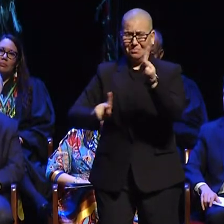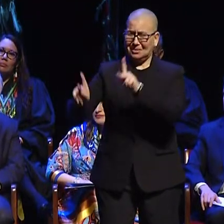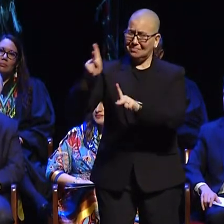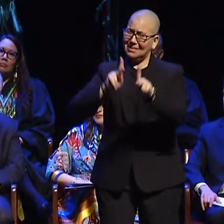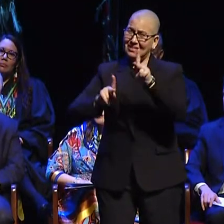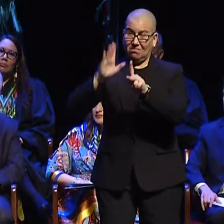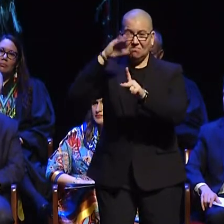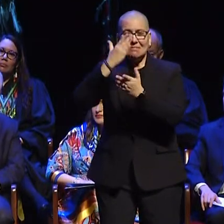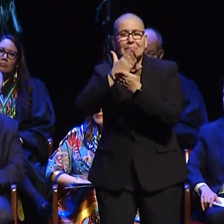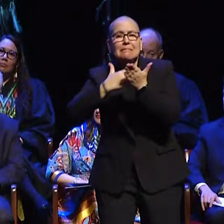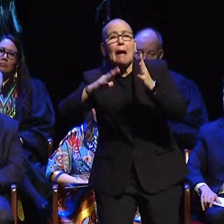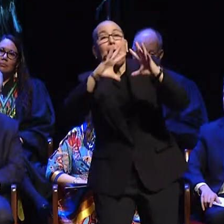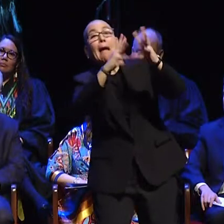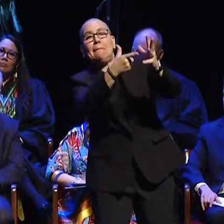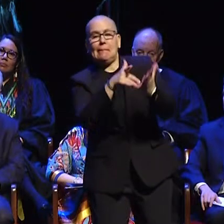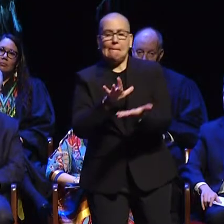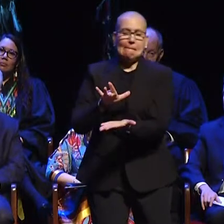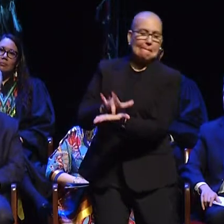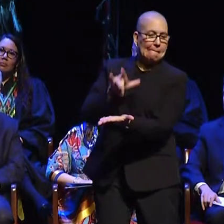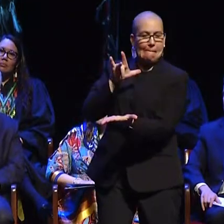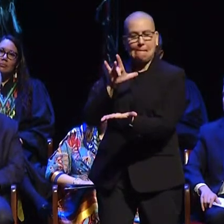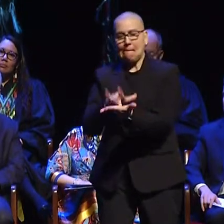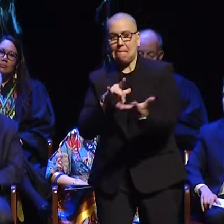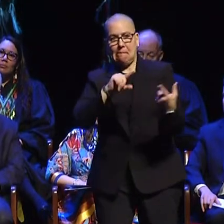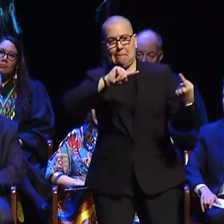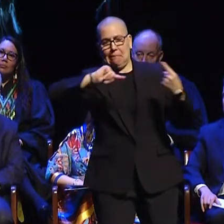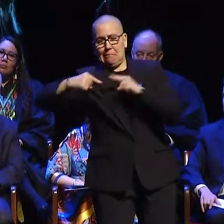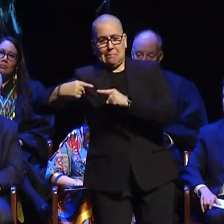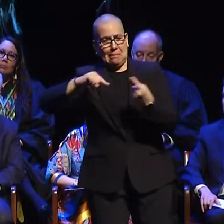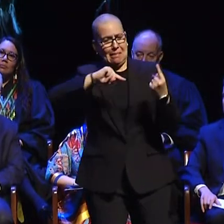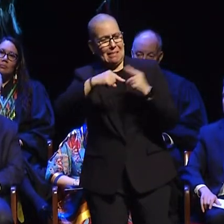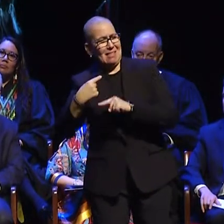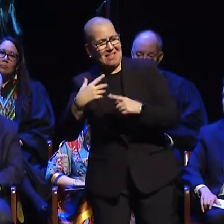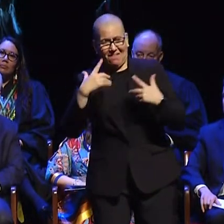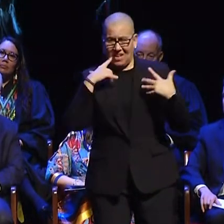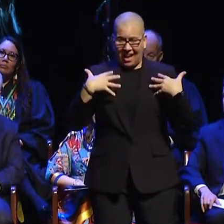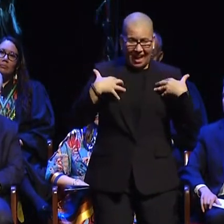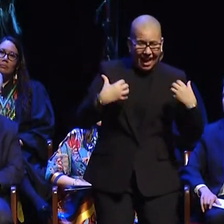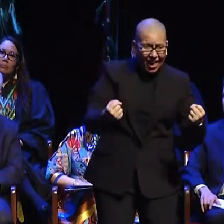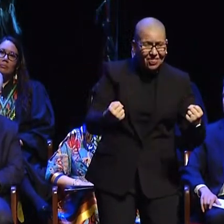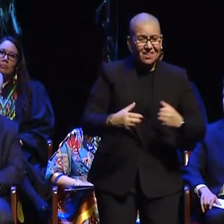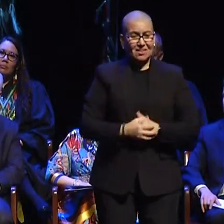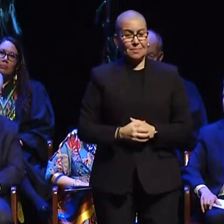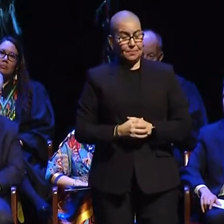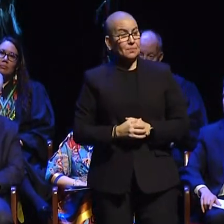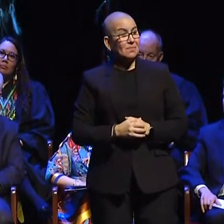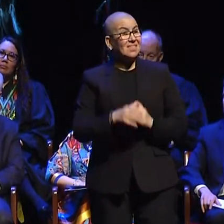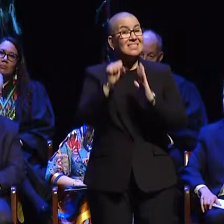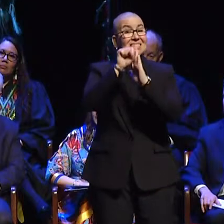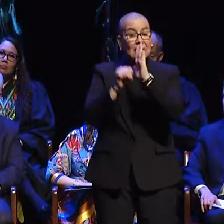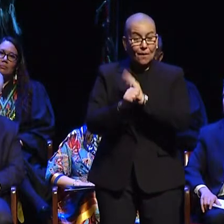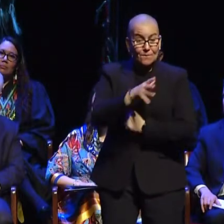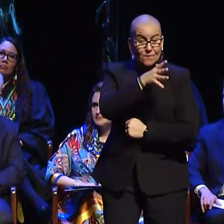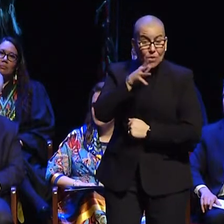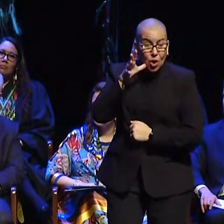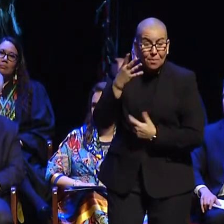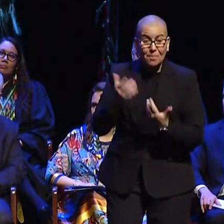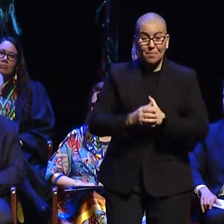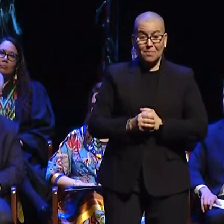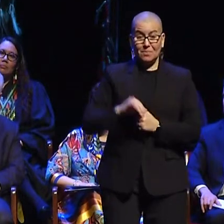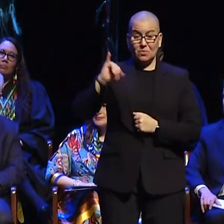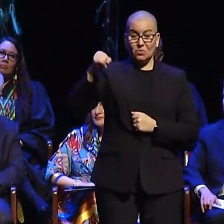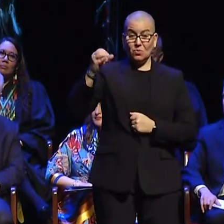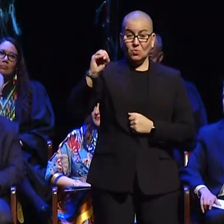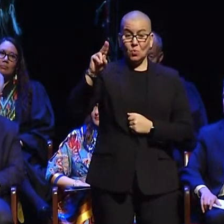harm their health, including Fleet Farm, including Juul, and including companies that pollute our earth and cause